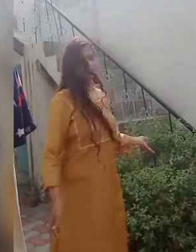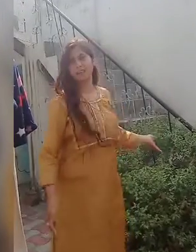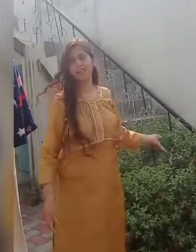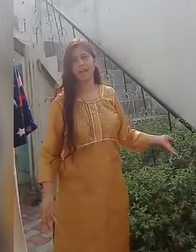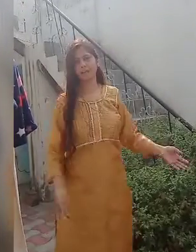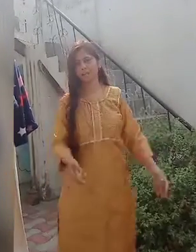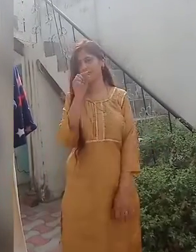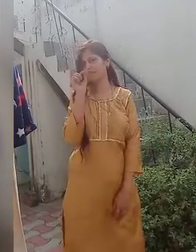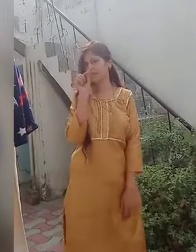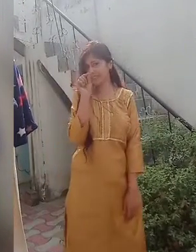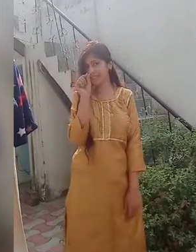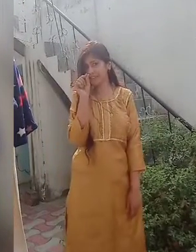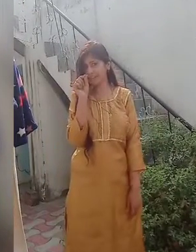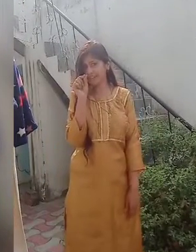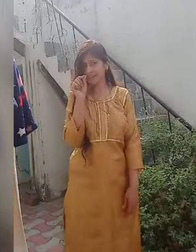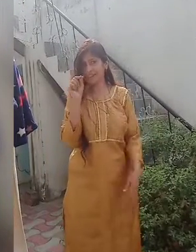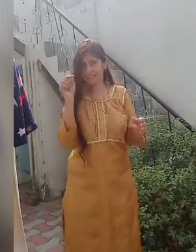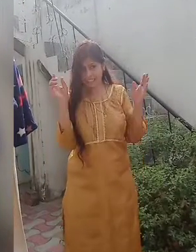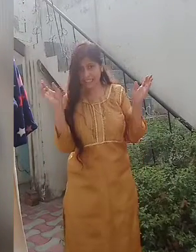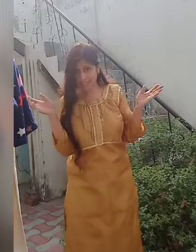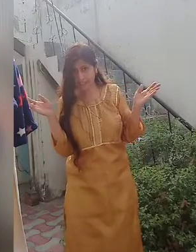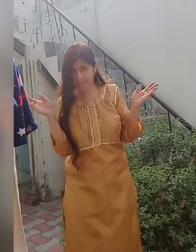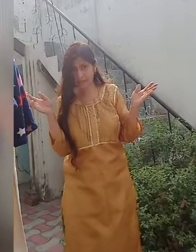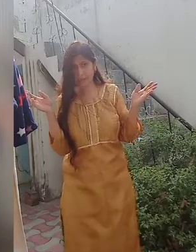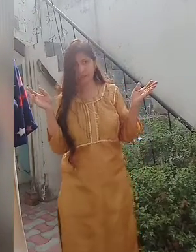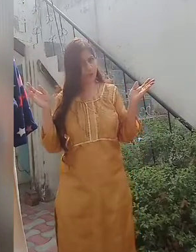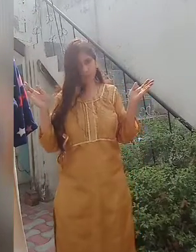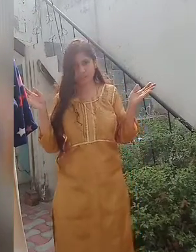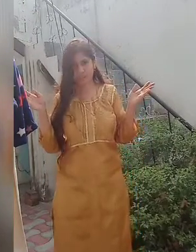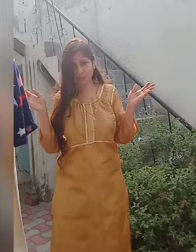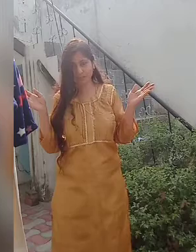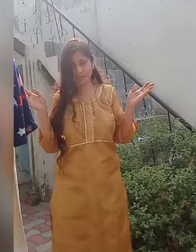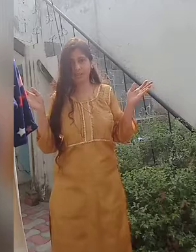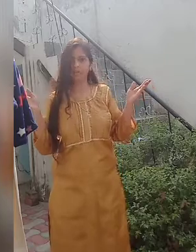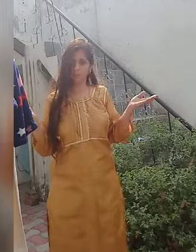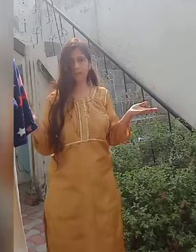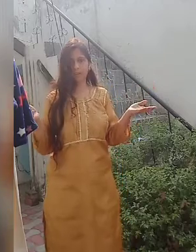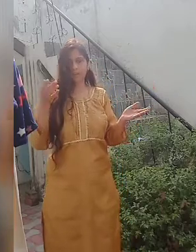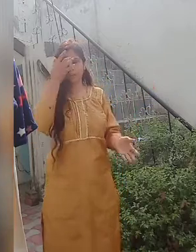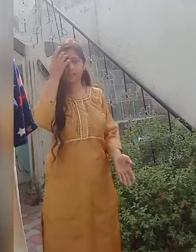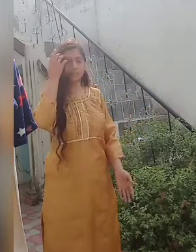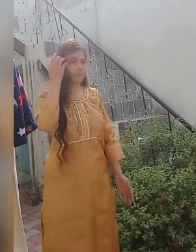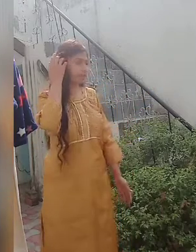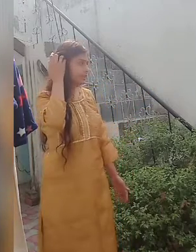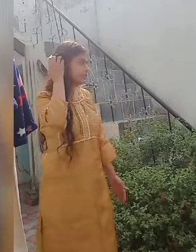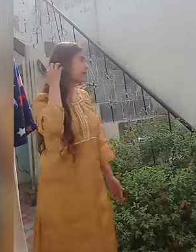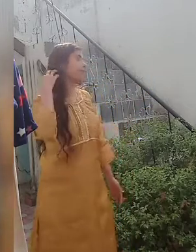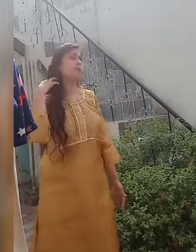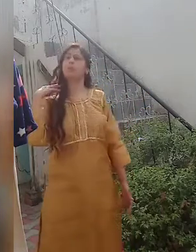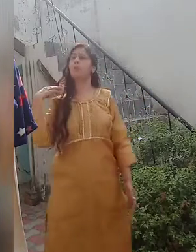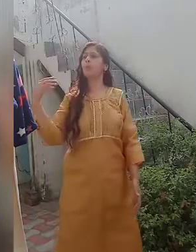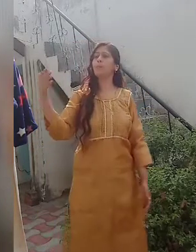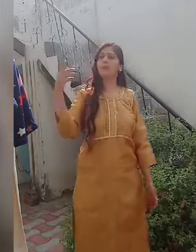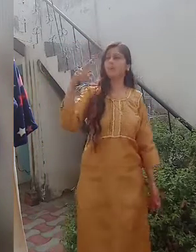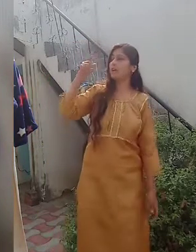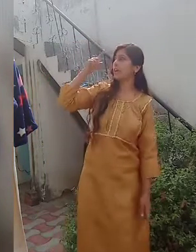state. That means a seed, isn't it? Not possible. Okay. Then some another example from drying